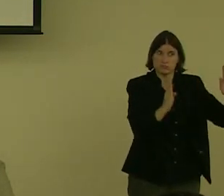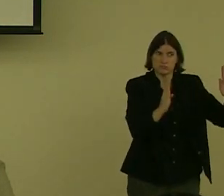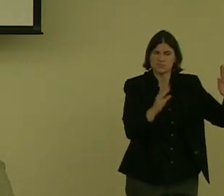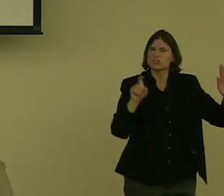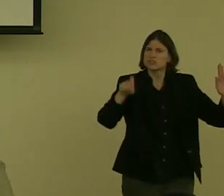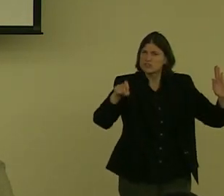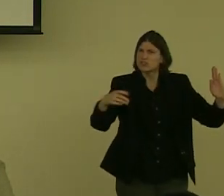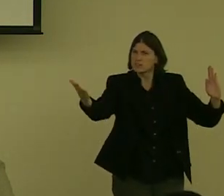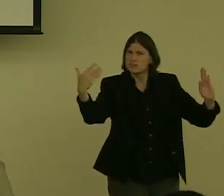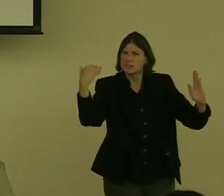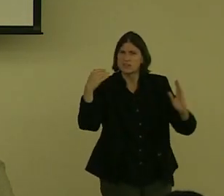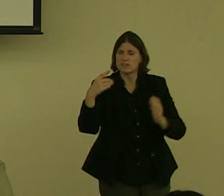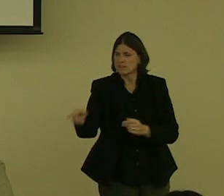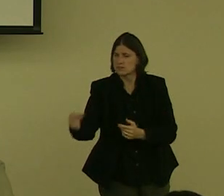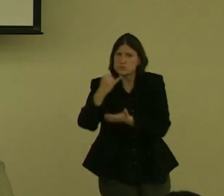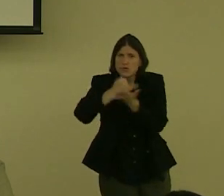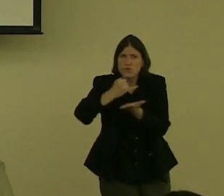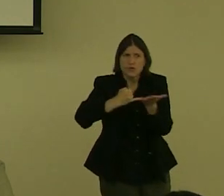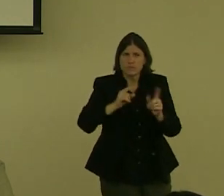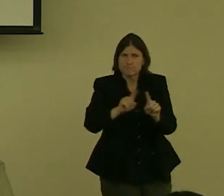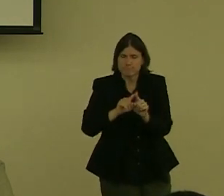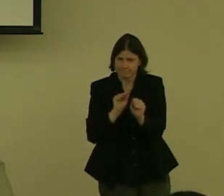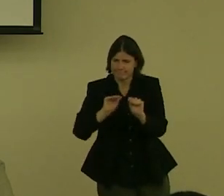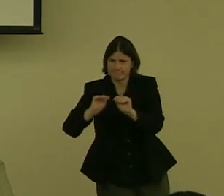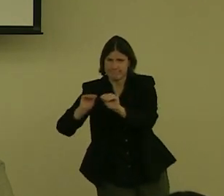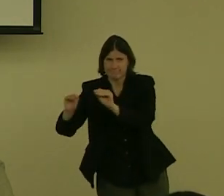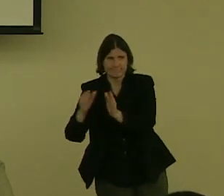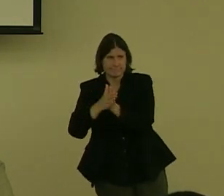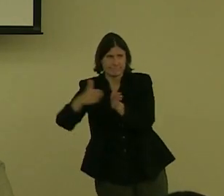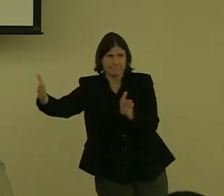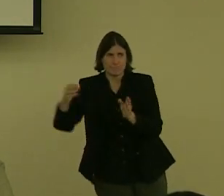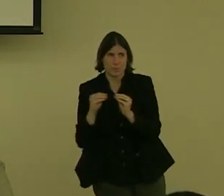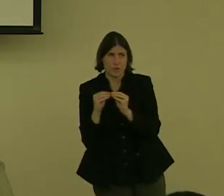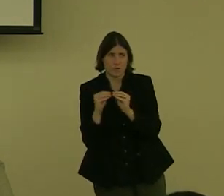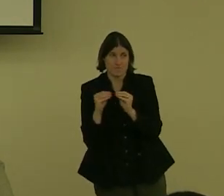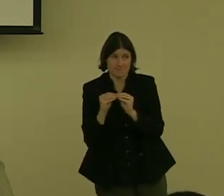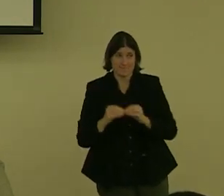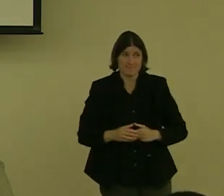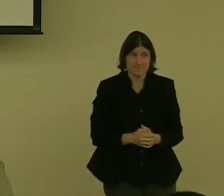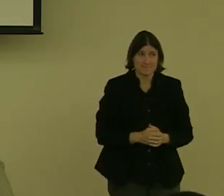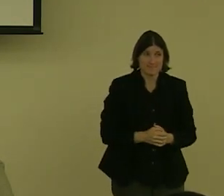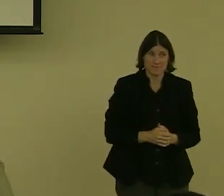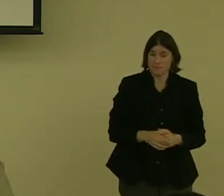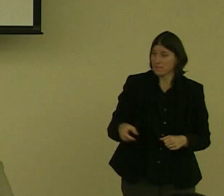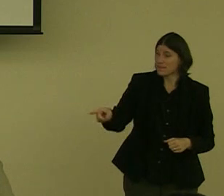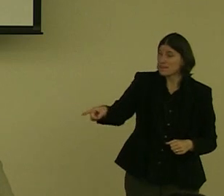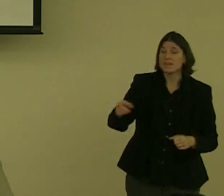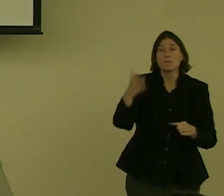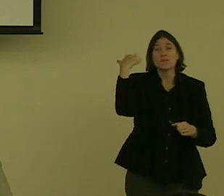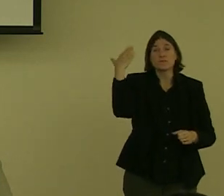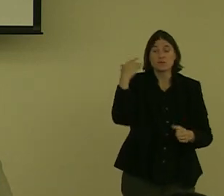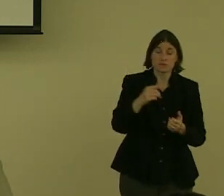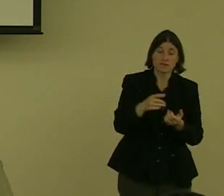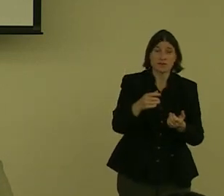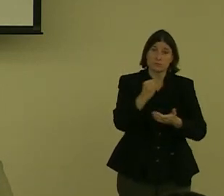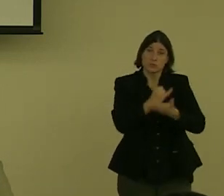And I wouldn't consider it scholarly writing, but I would definitely consider it part of comic studies. So yeah. So welcome.